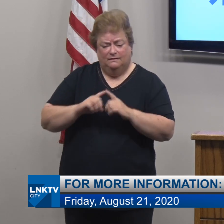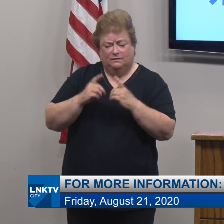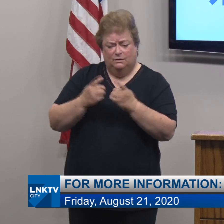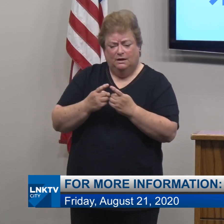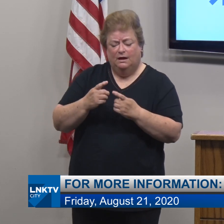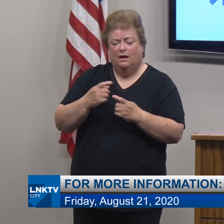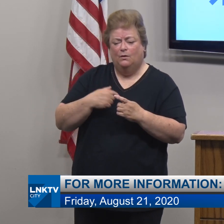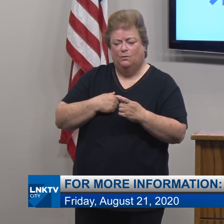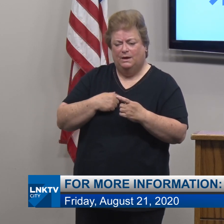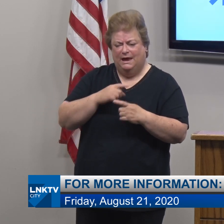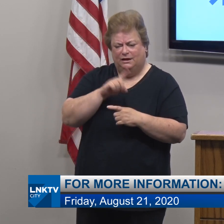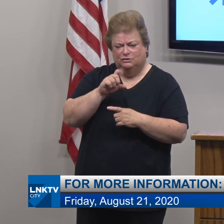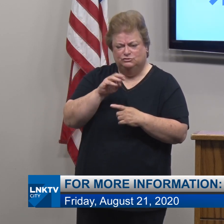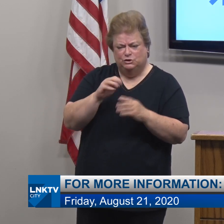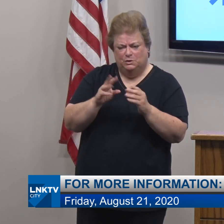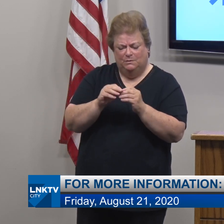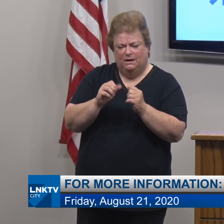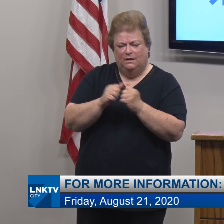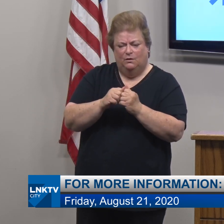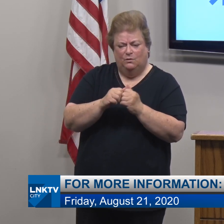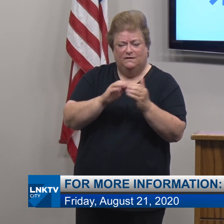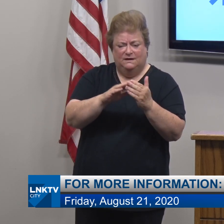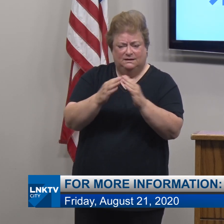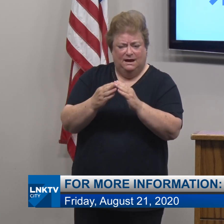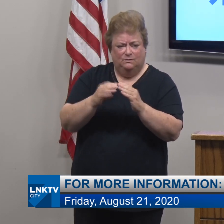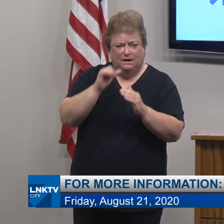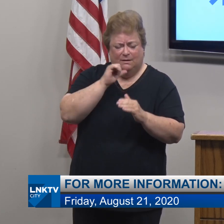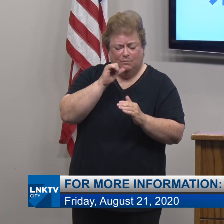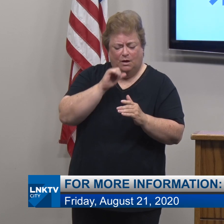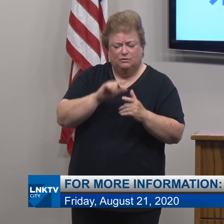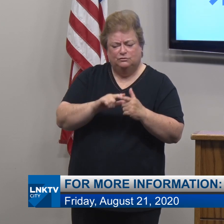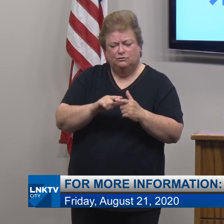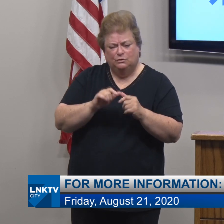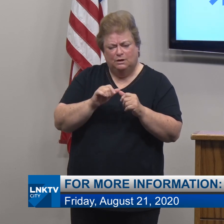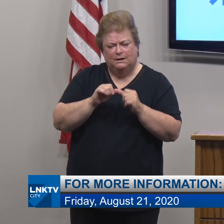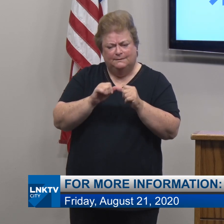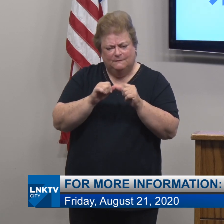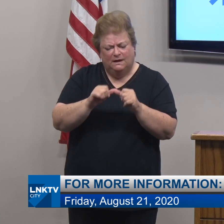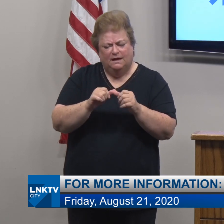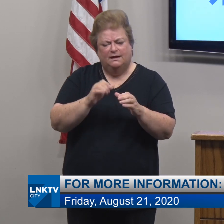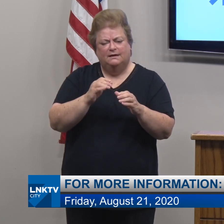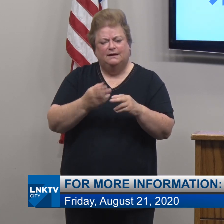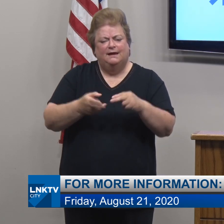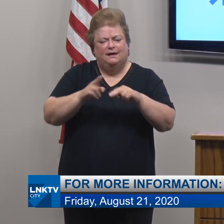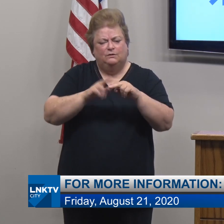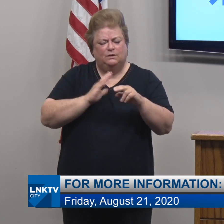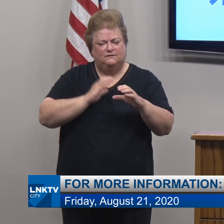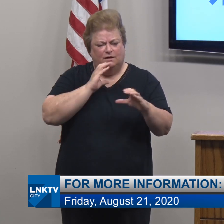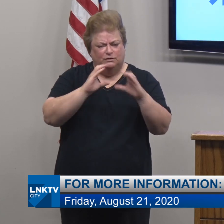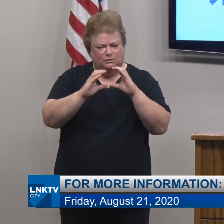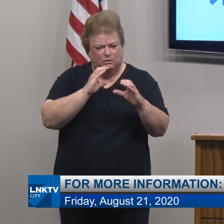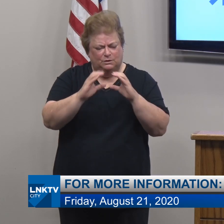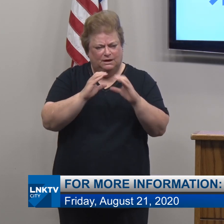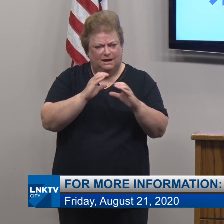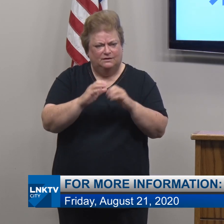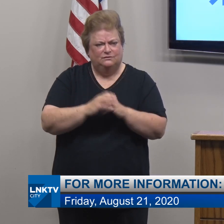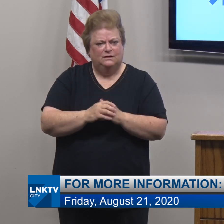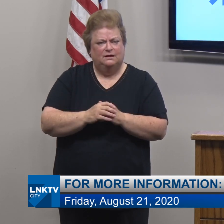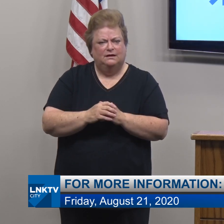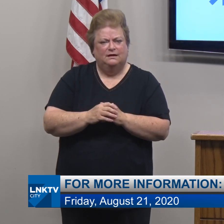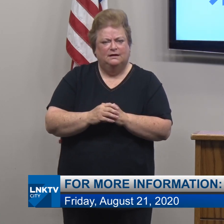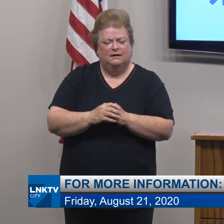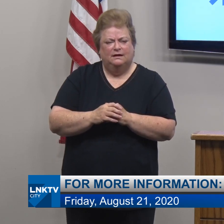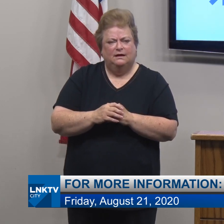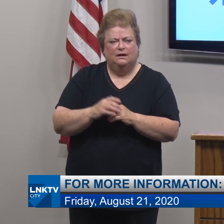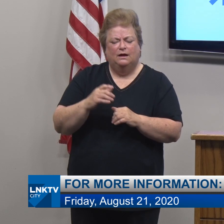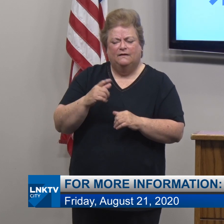downtown bars this week in our ongoing effort to share information and increase communication. A highlight of the call was